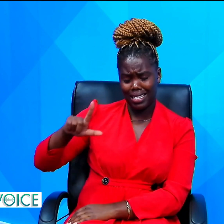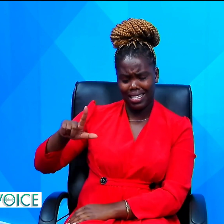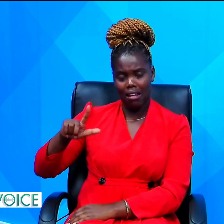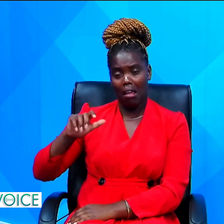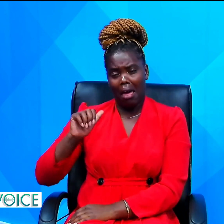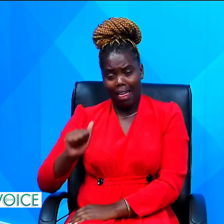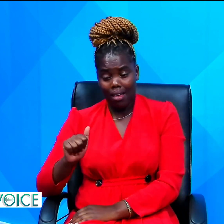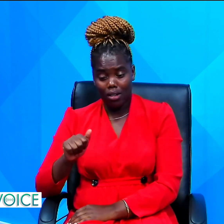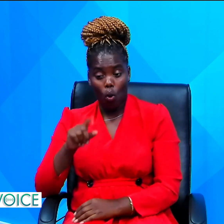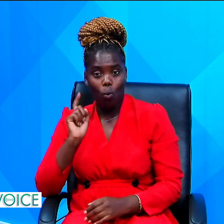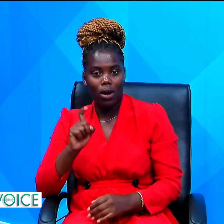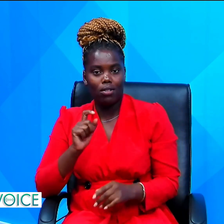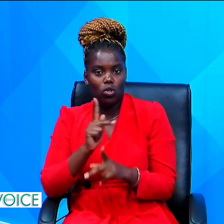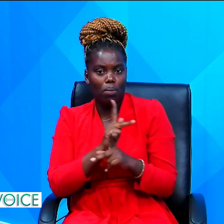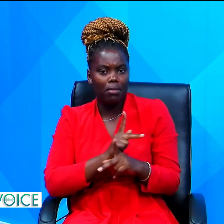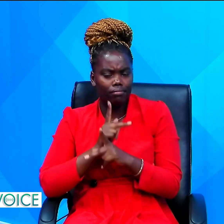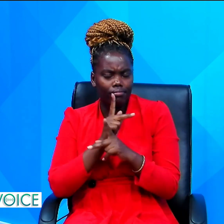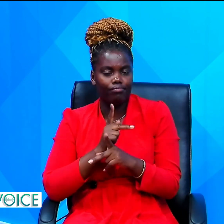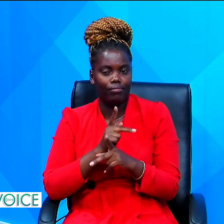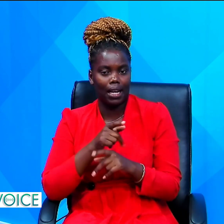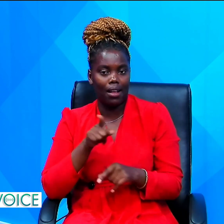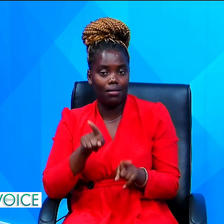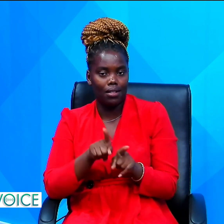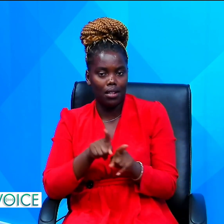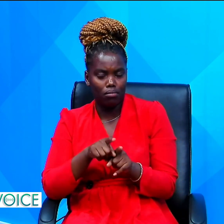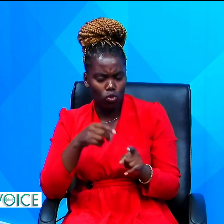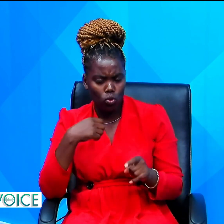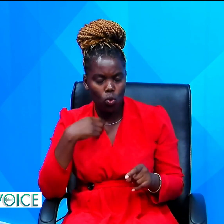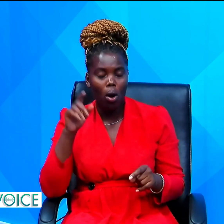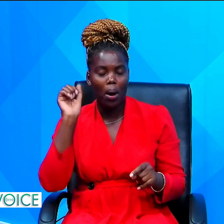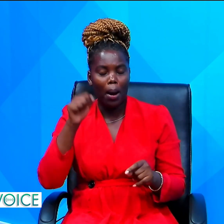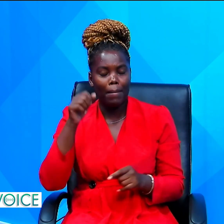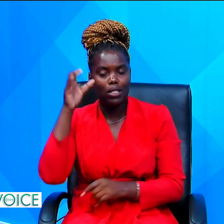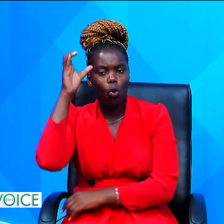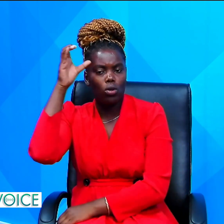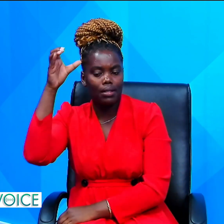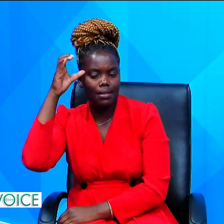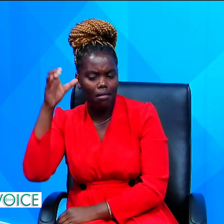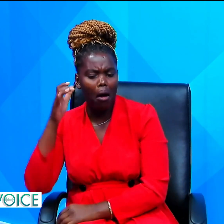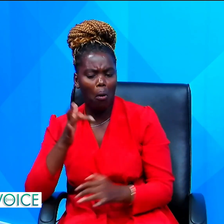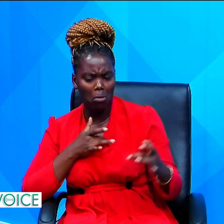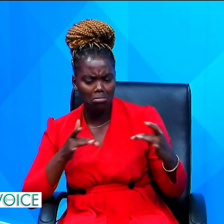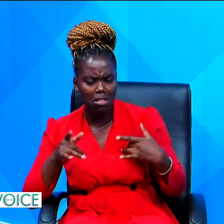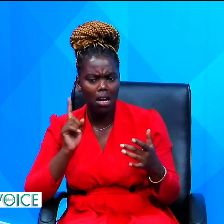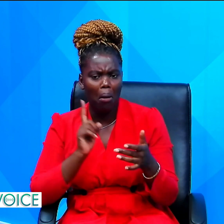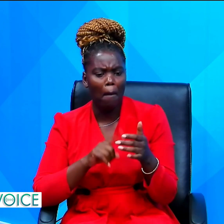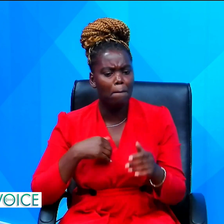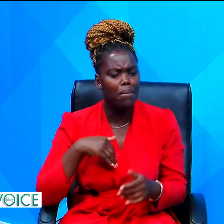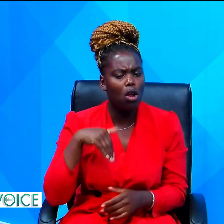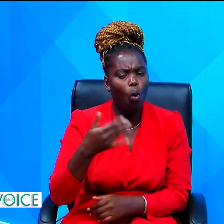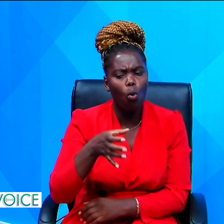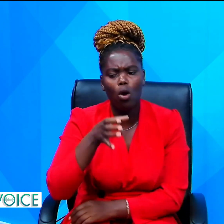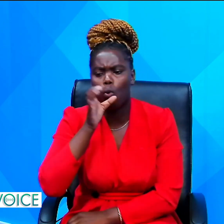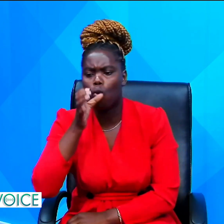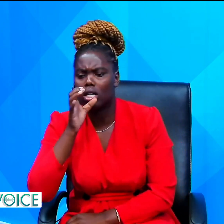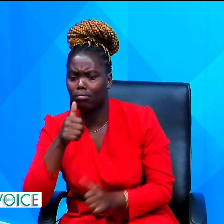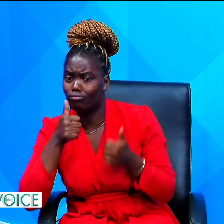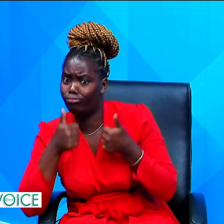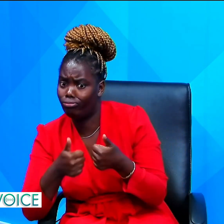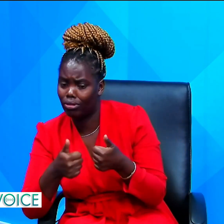hepatitis A, you have to be very careful, and also you have to consider on what you're drinking and